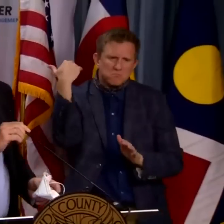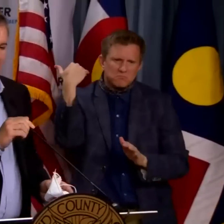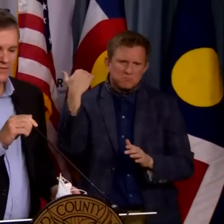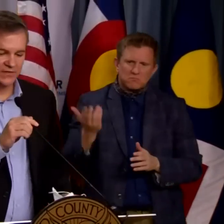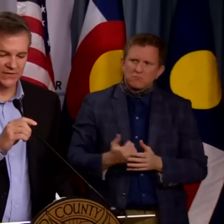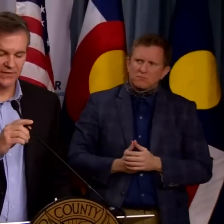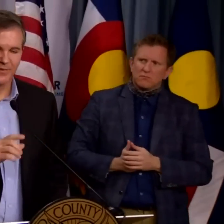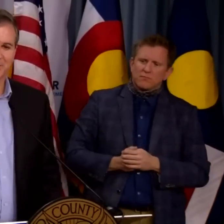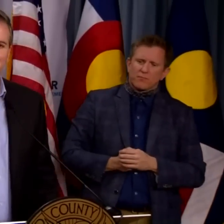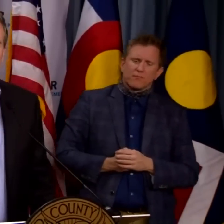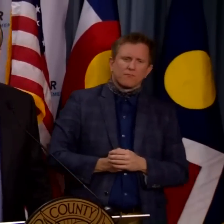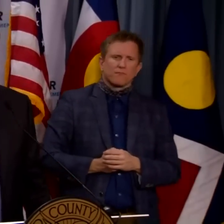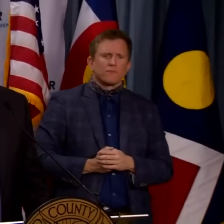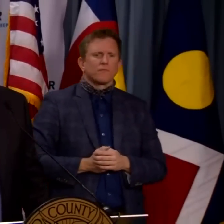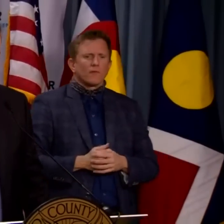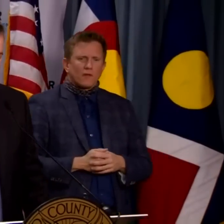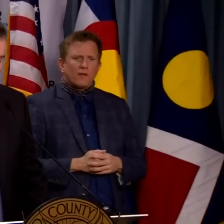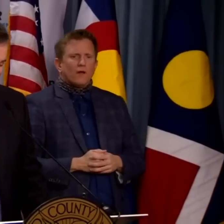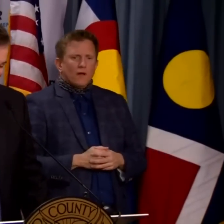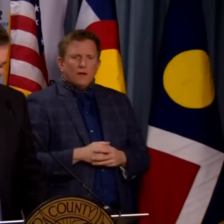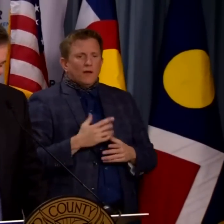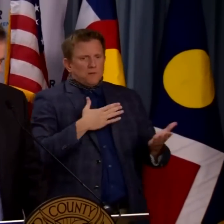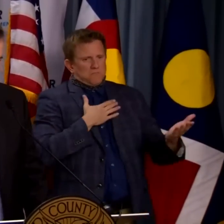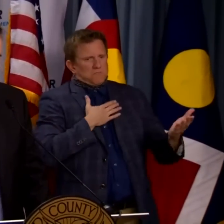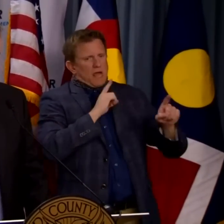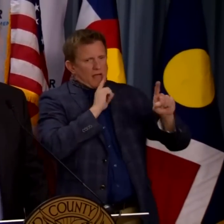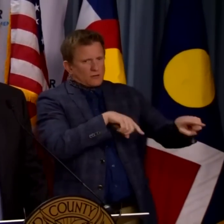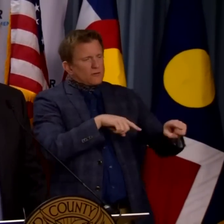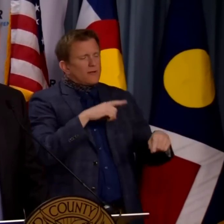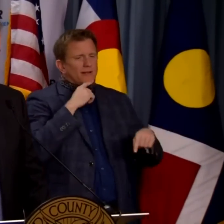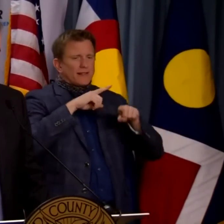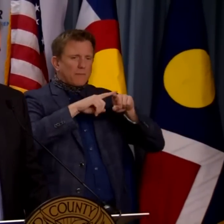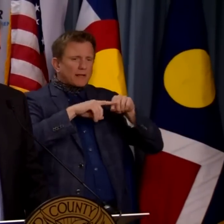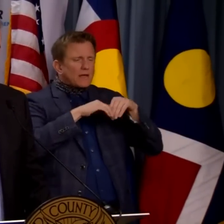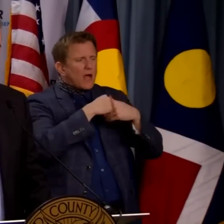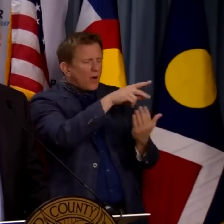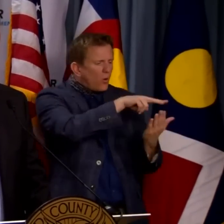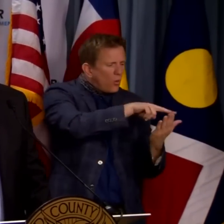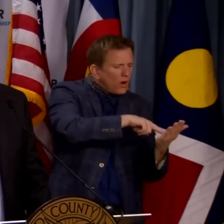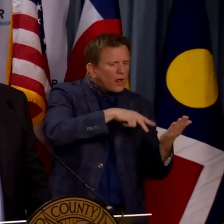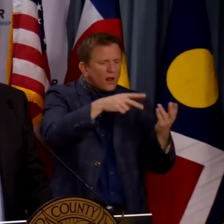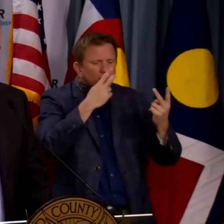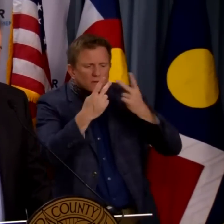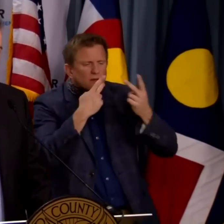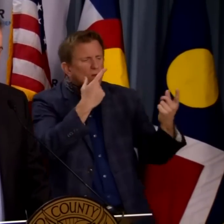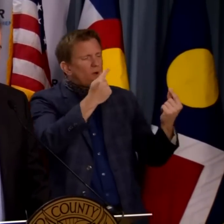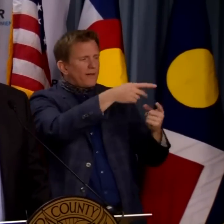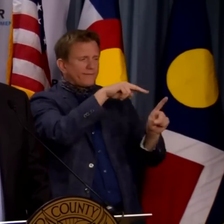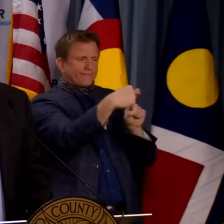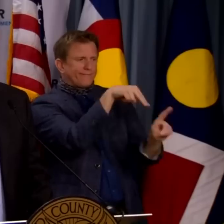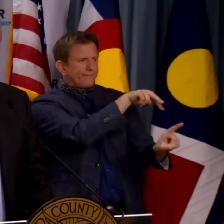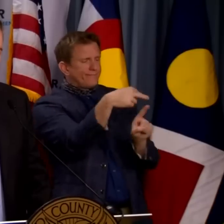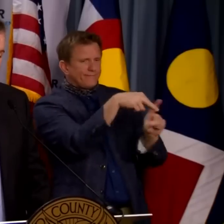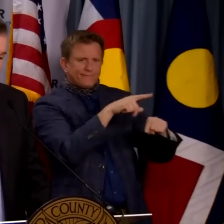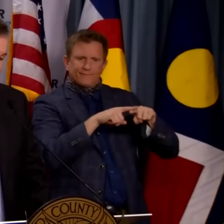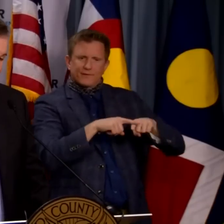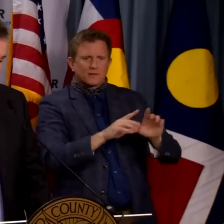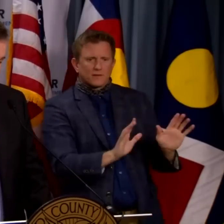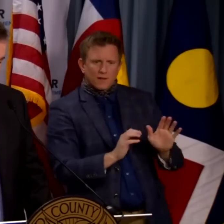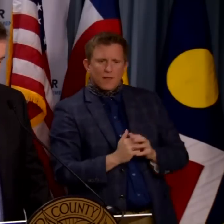Every mayor, governor will be looking at what target are we going after in terms of testing, and how robust will our